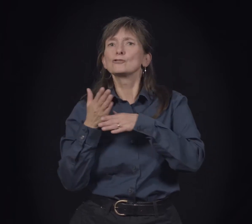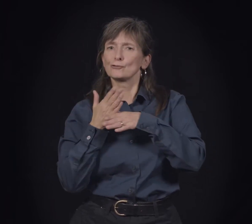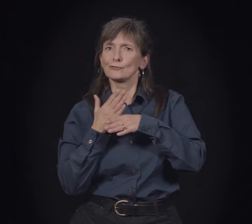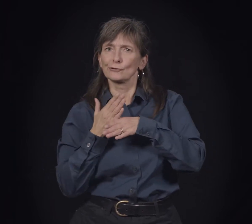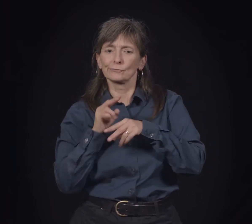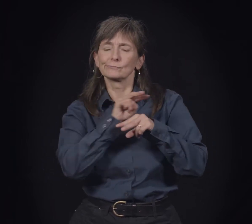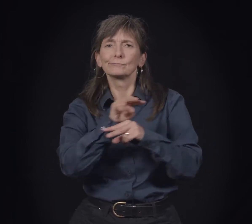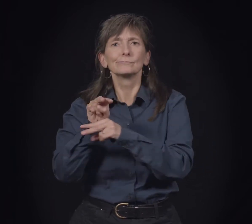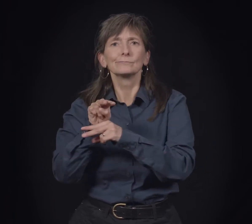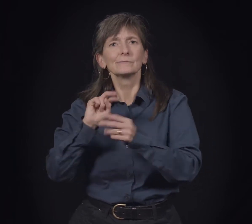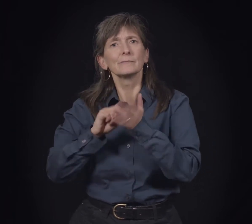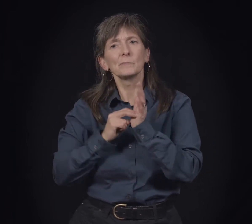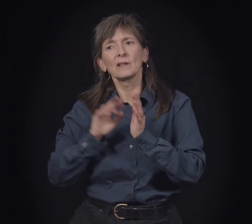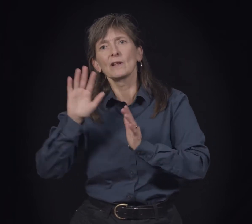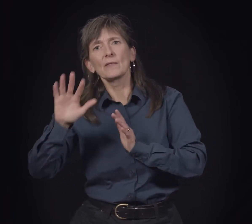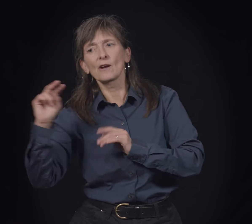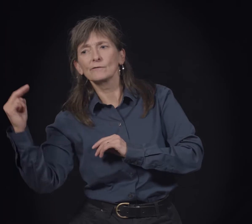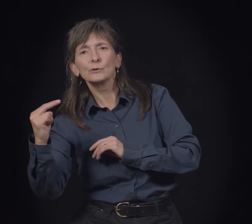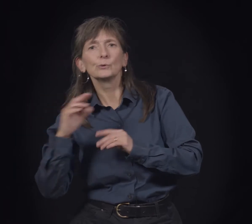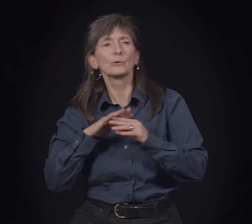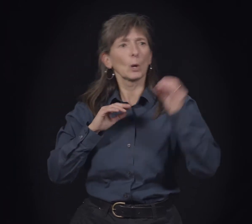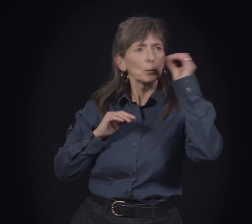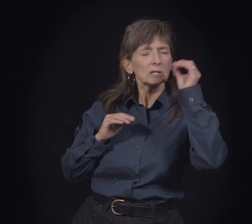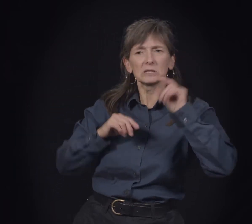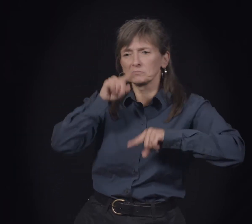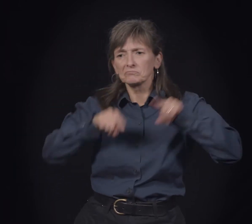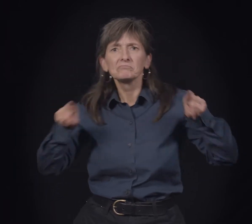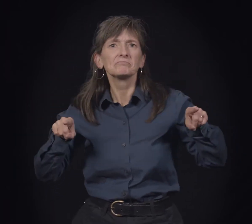to address a range of needs and demographics across the province.